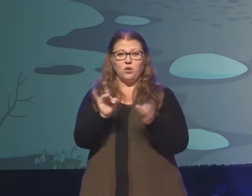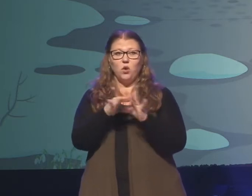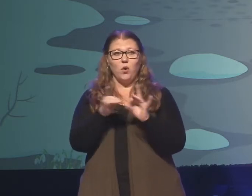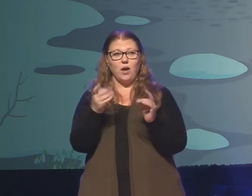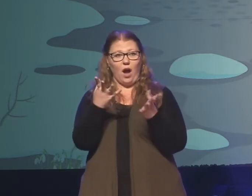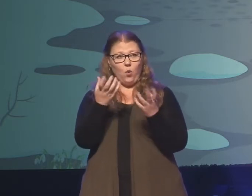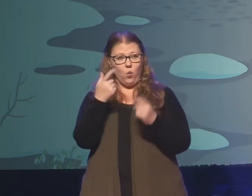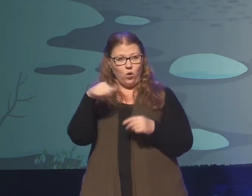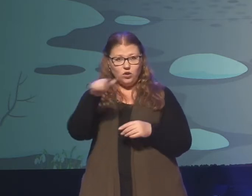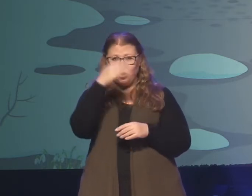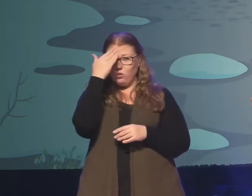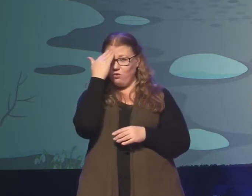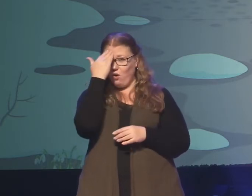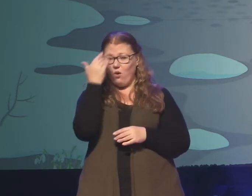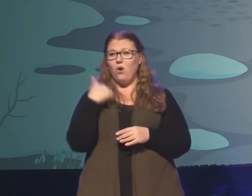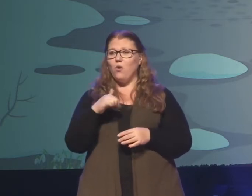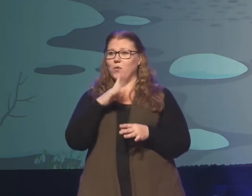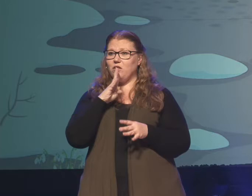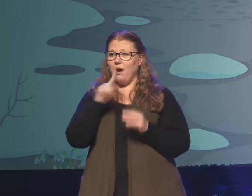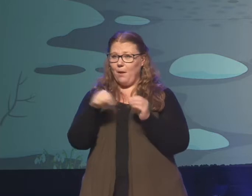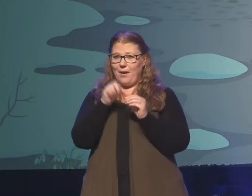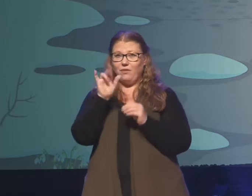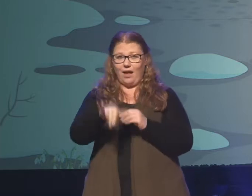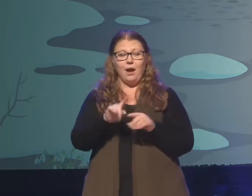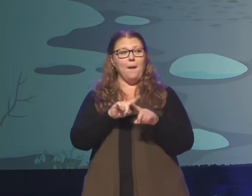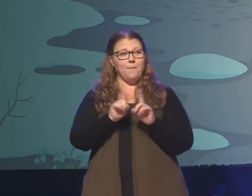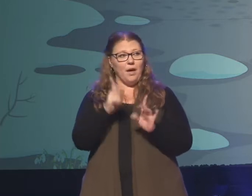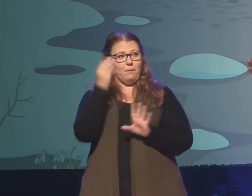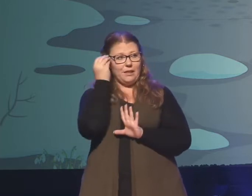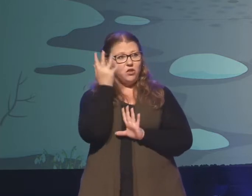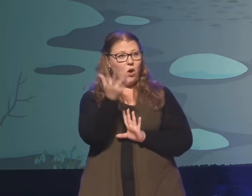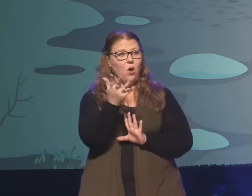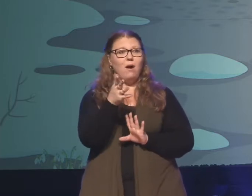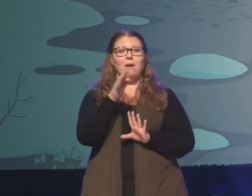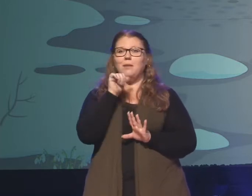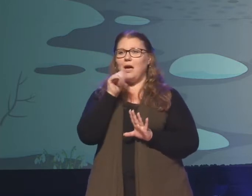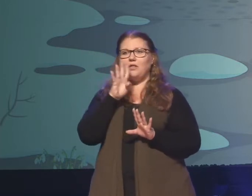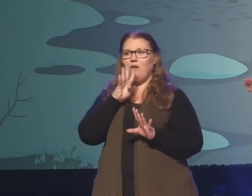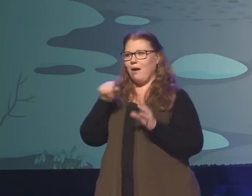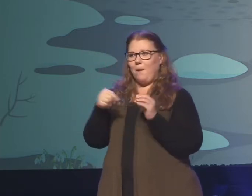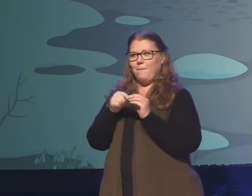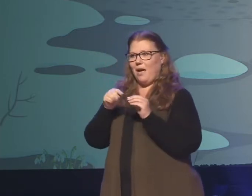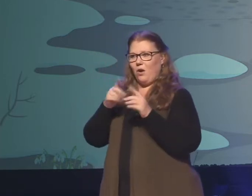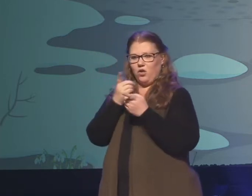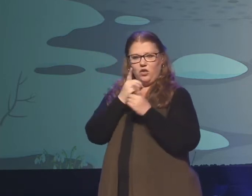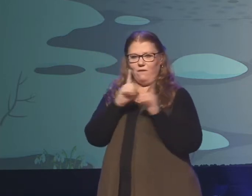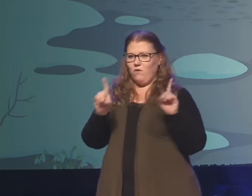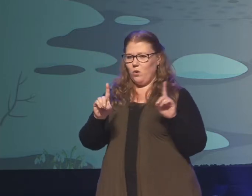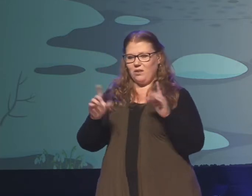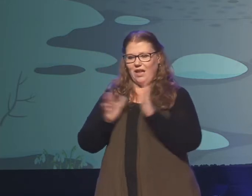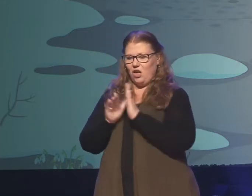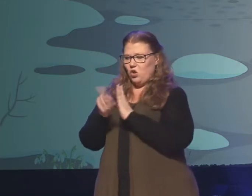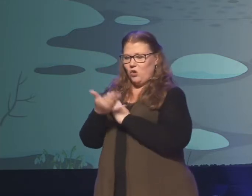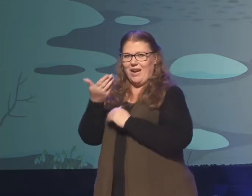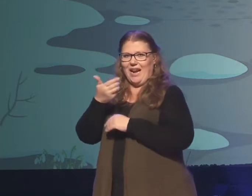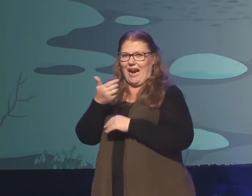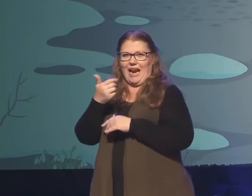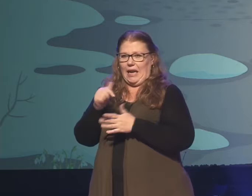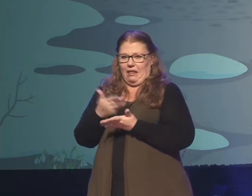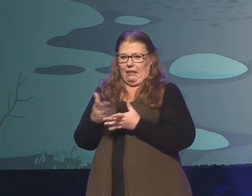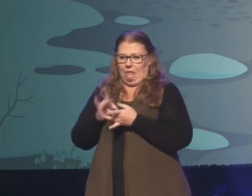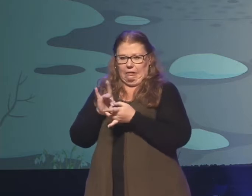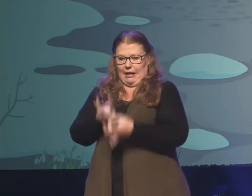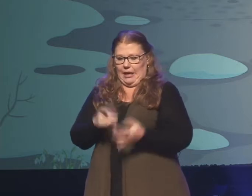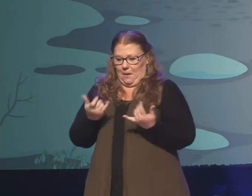to be aware that we're going to be talking about that. But I want you to know I'm not talking about divorce and adultery in any terms that really deal